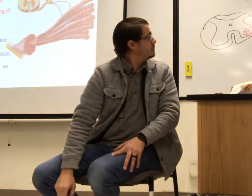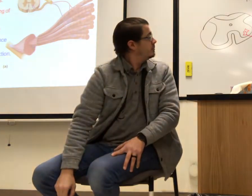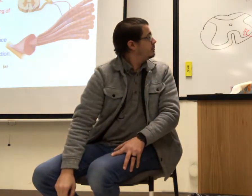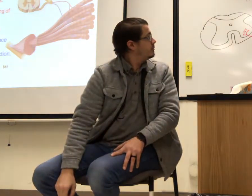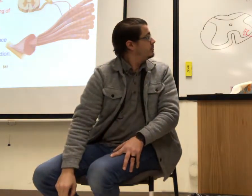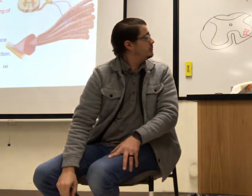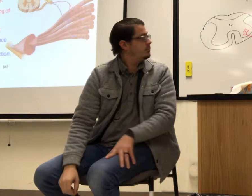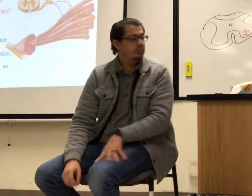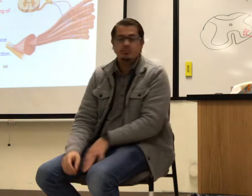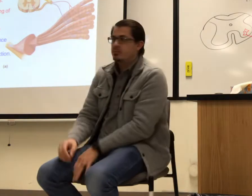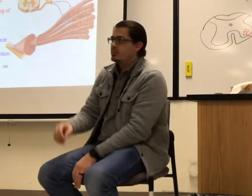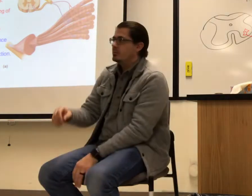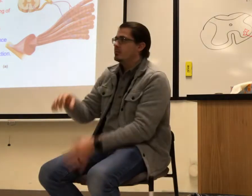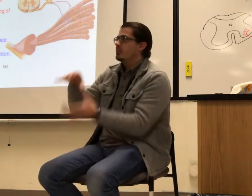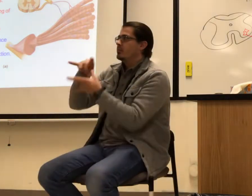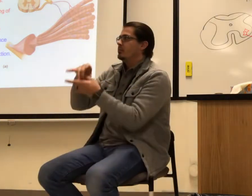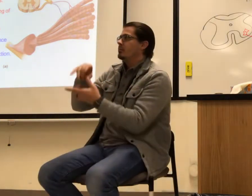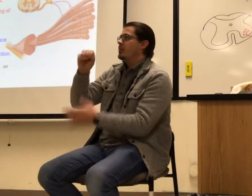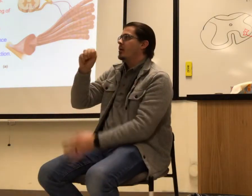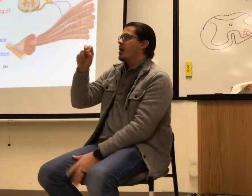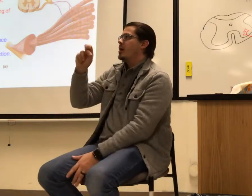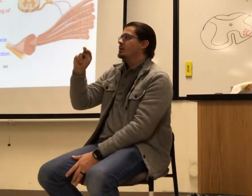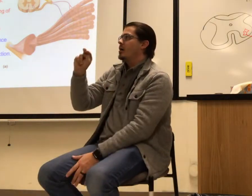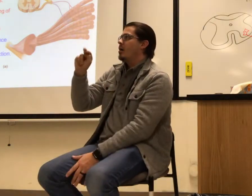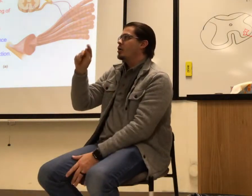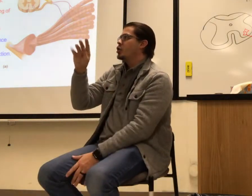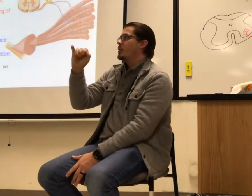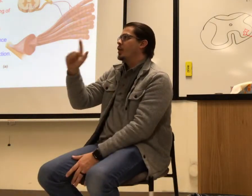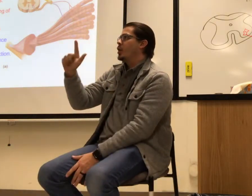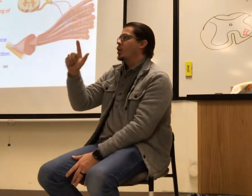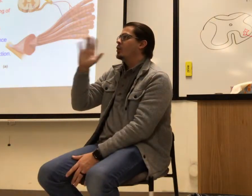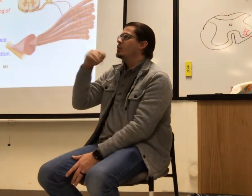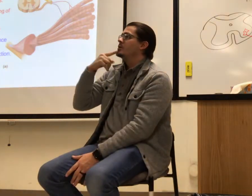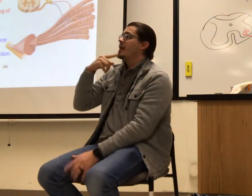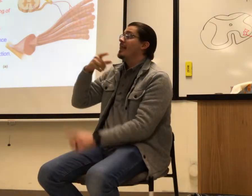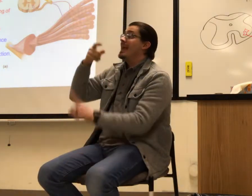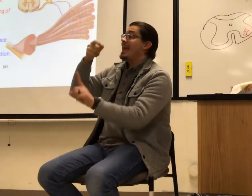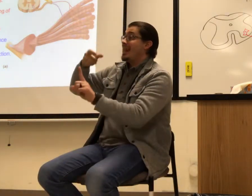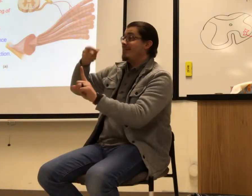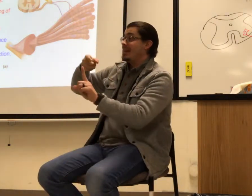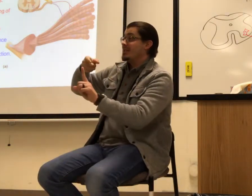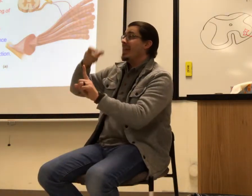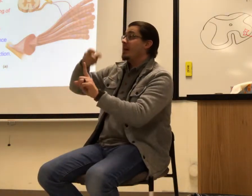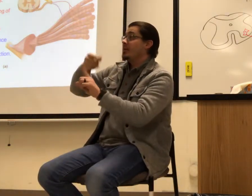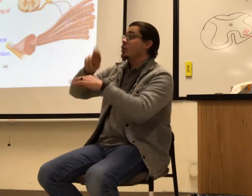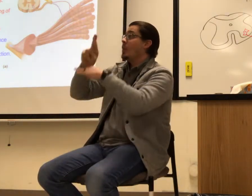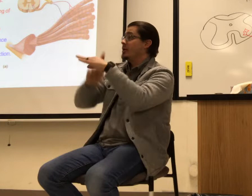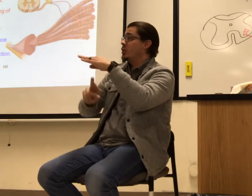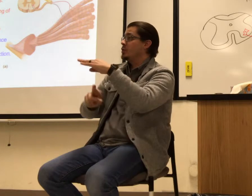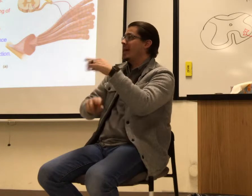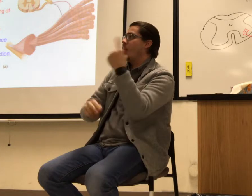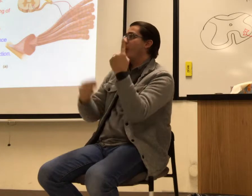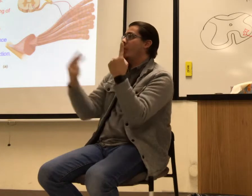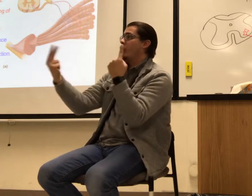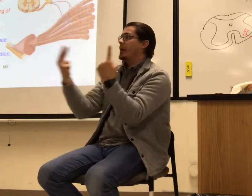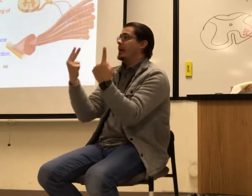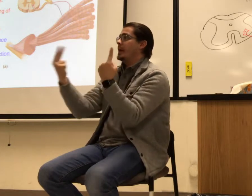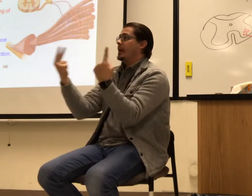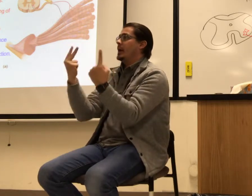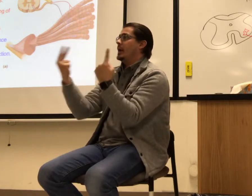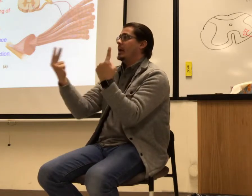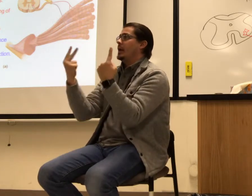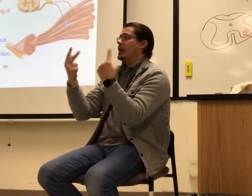three. So what we would say is, the innervation ratio is like, it's like a 1-to-3